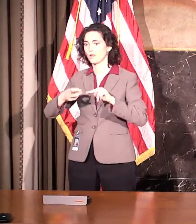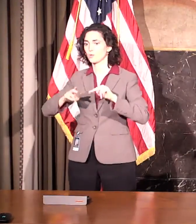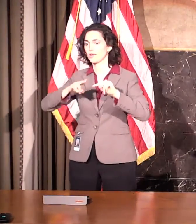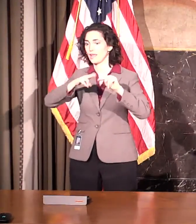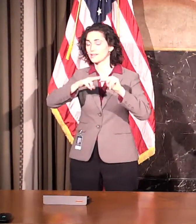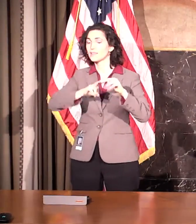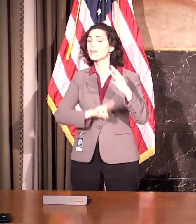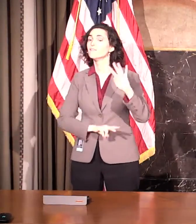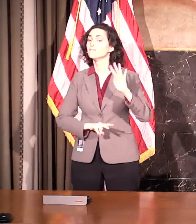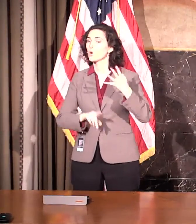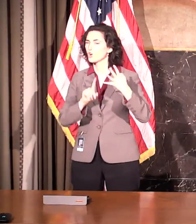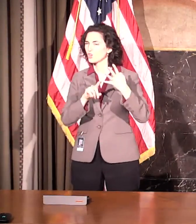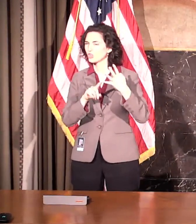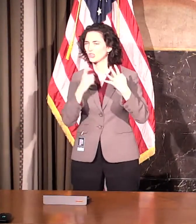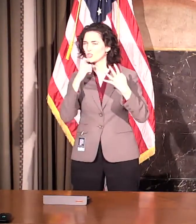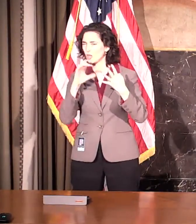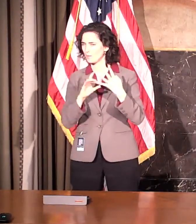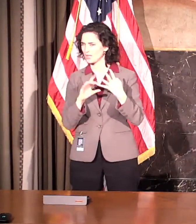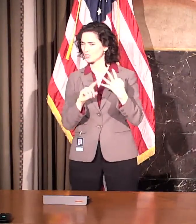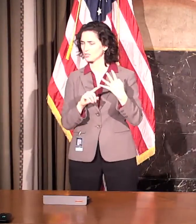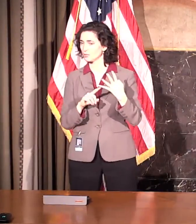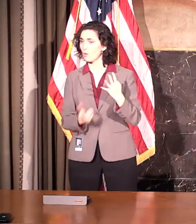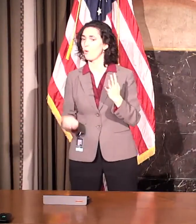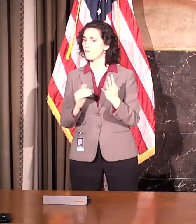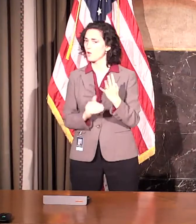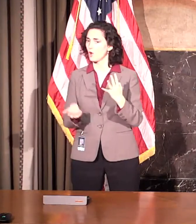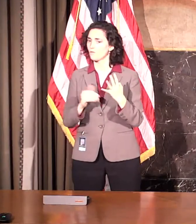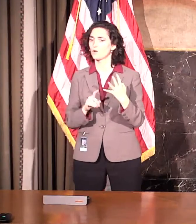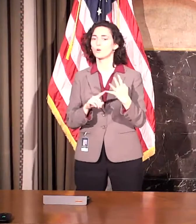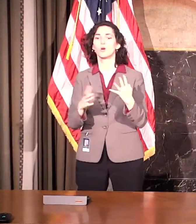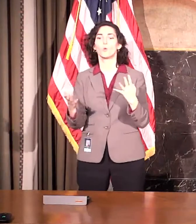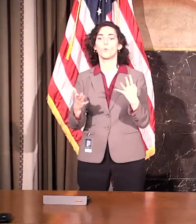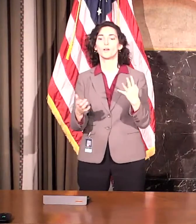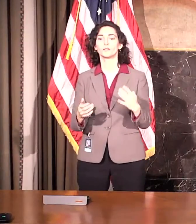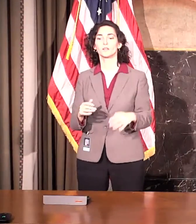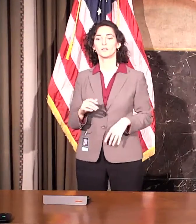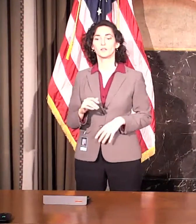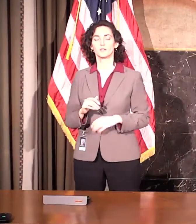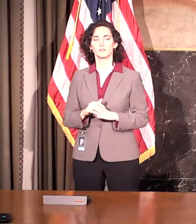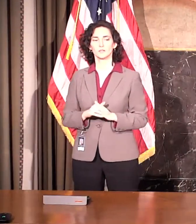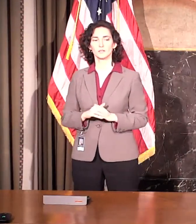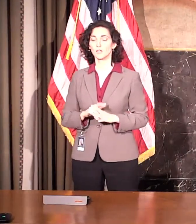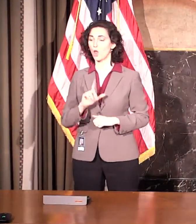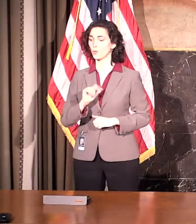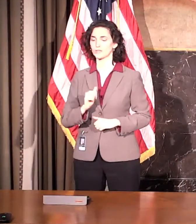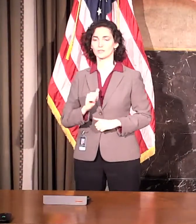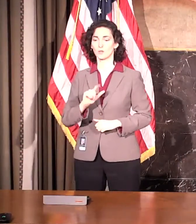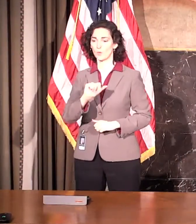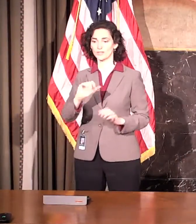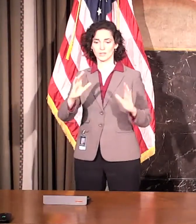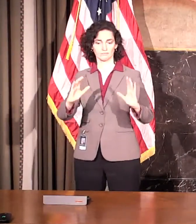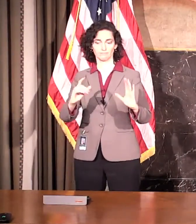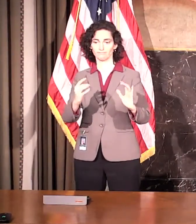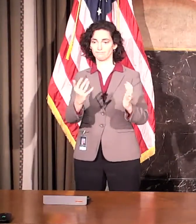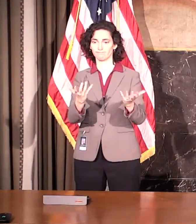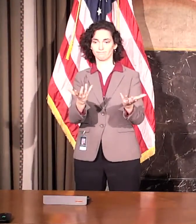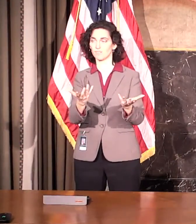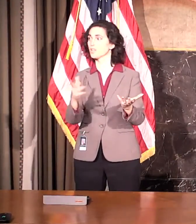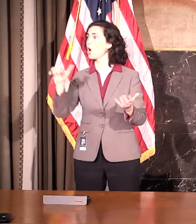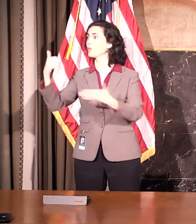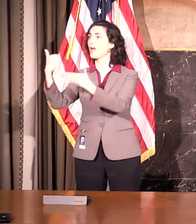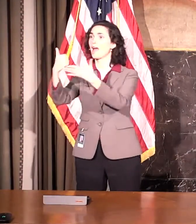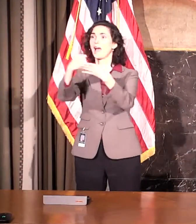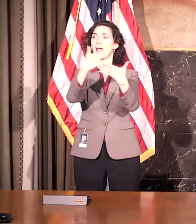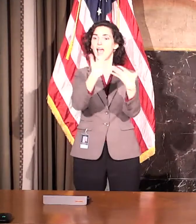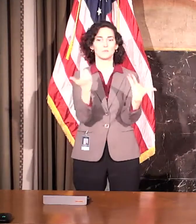we've talked about a number of times in this forum, Louisiana is on our own. We're not going to rely or have available to us any